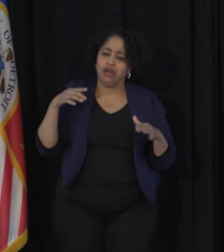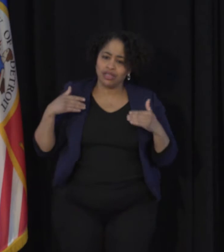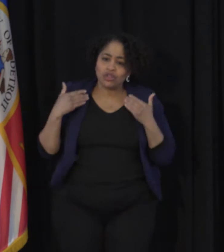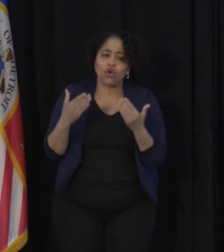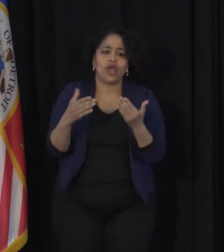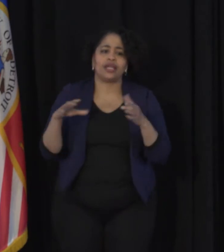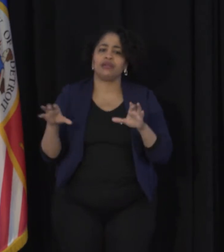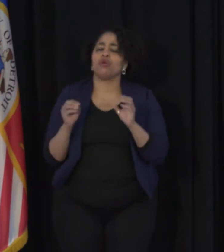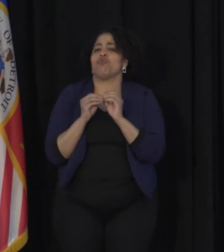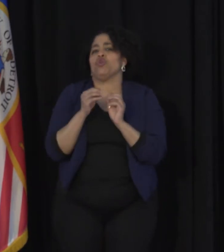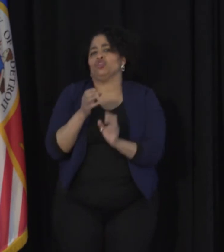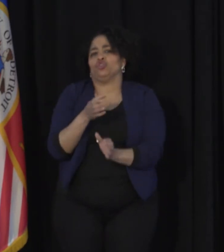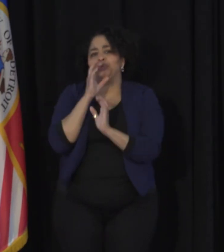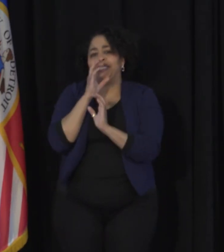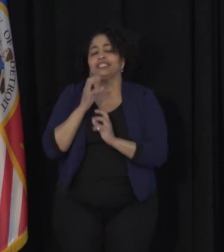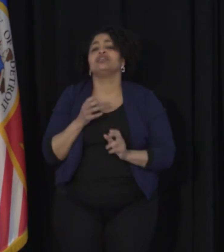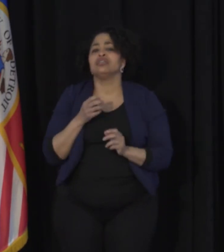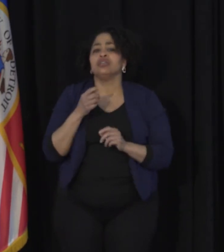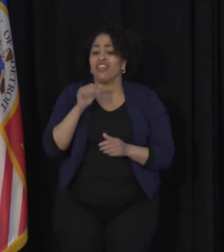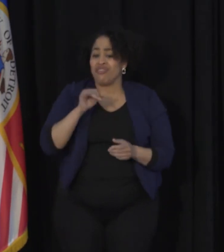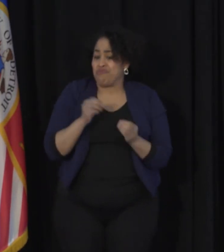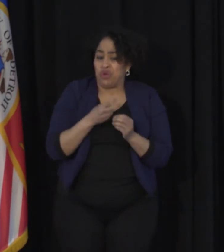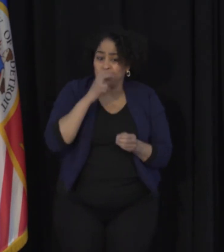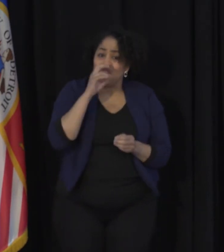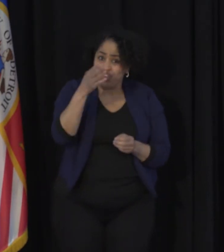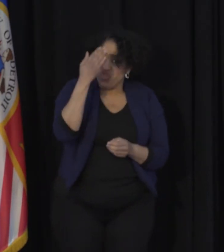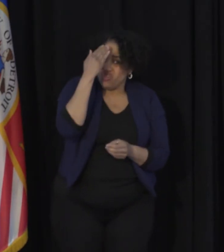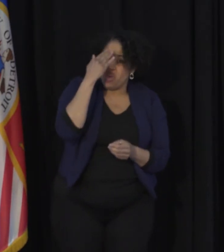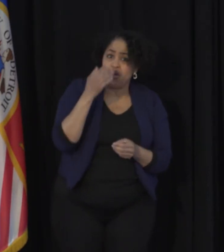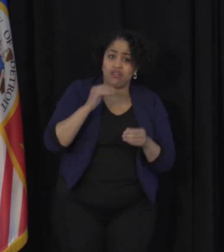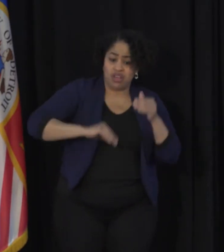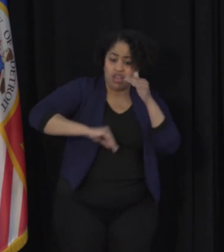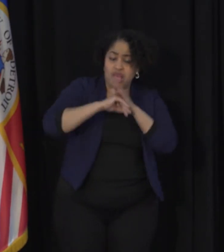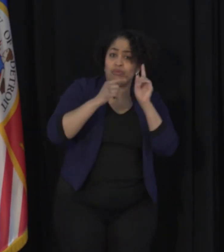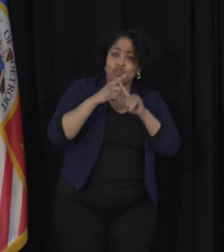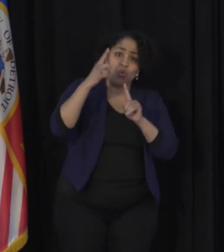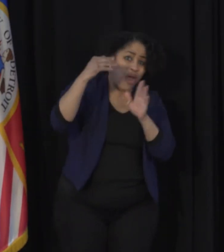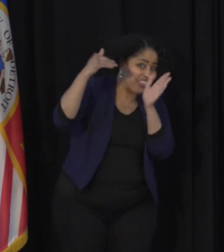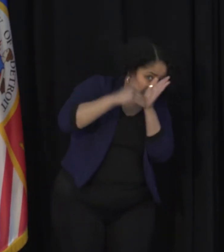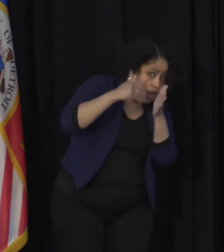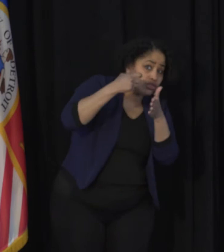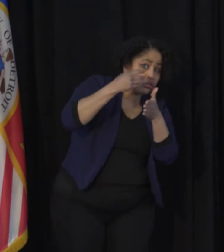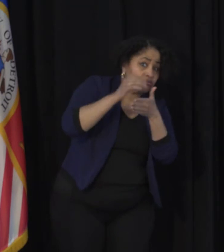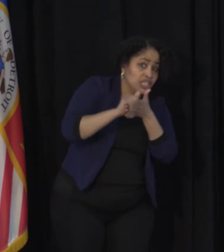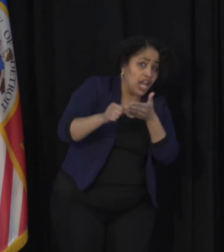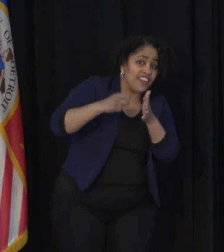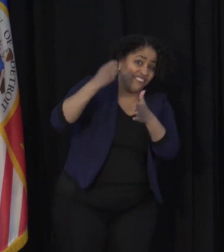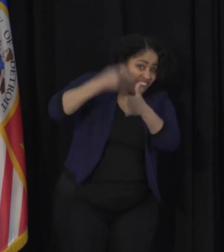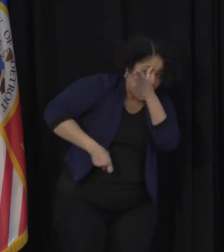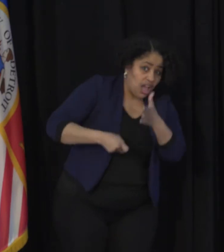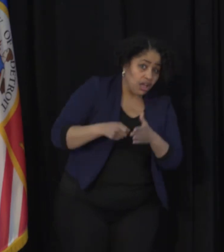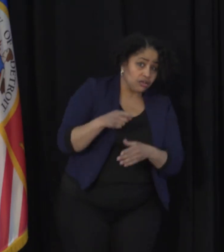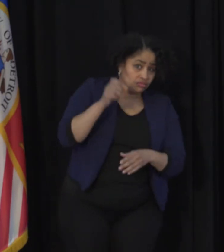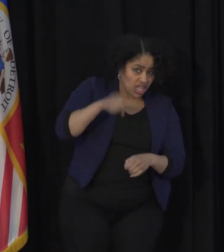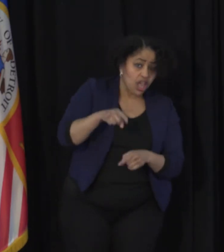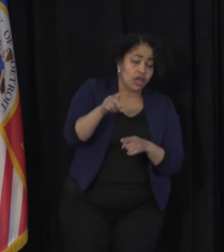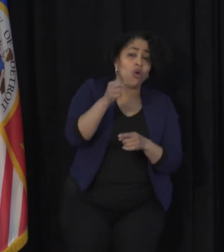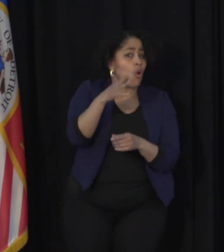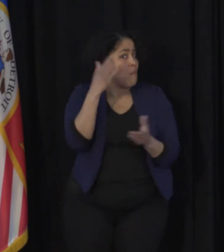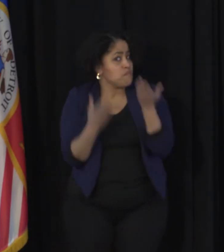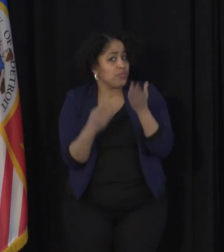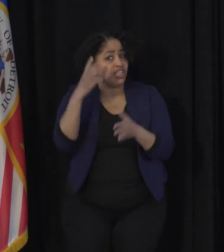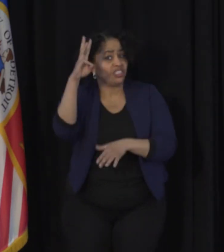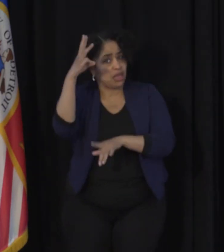And as many of you know, that action includes up to a $1,000 fine, and it could possibly result in 6 months in